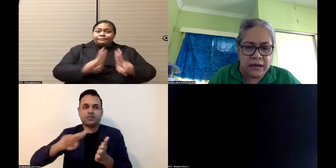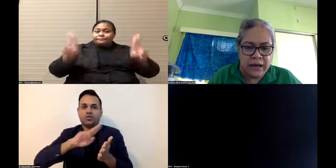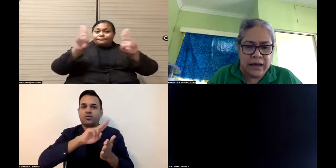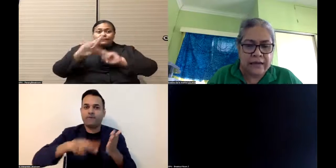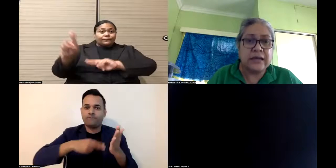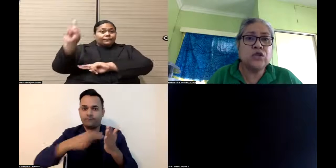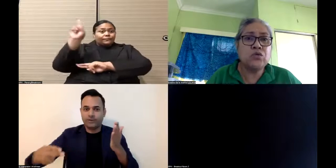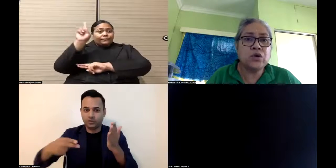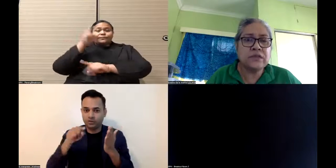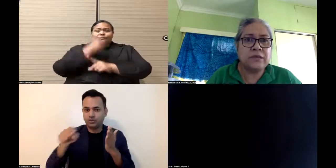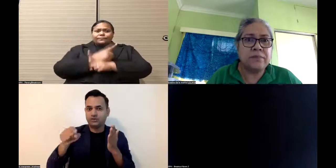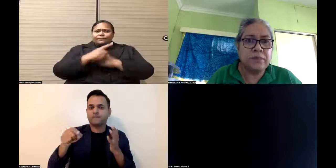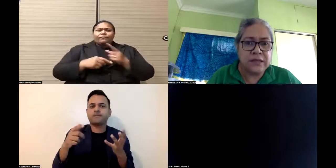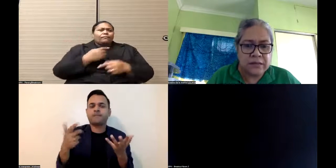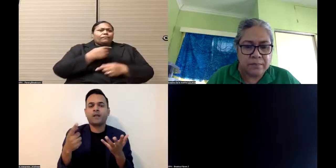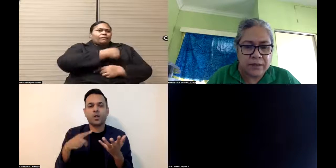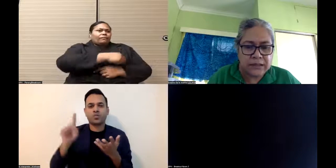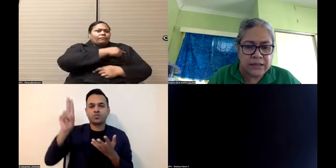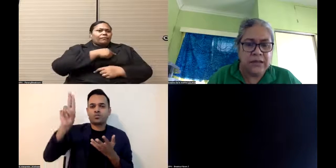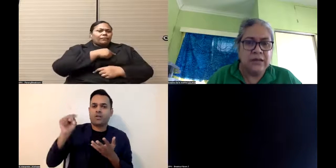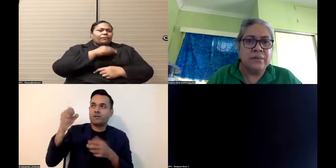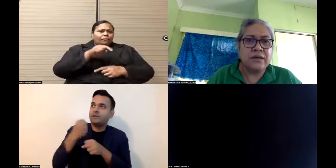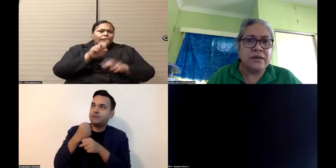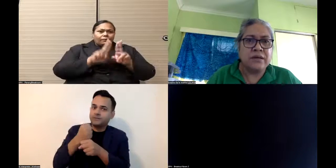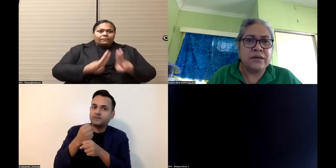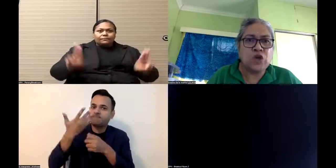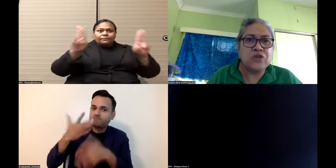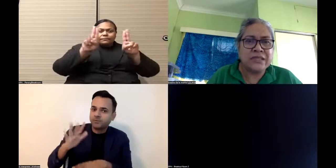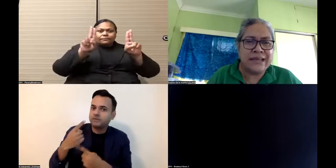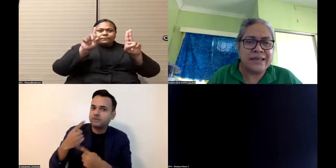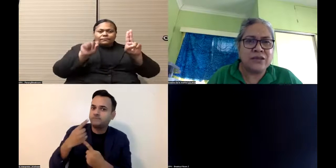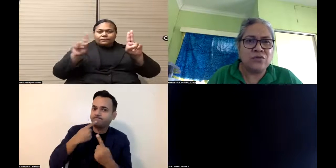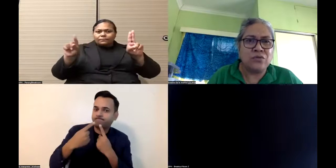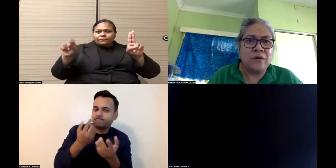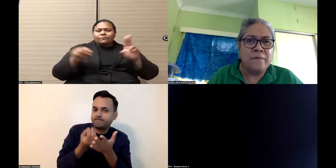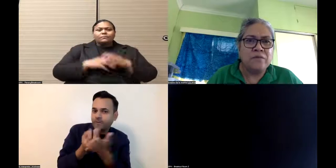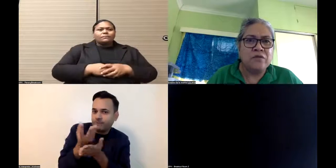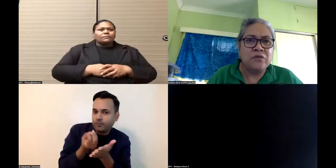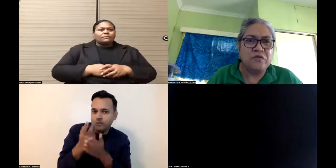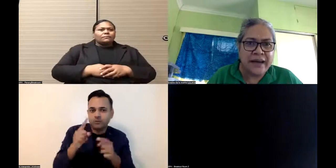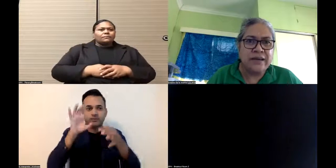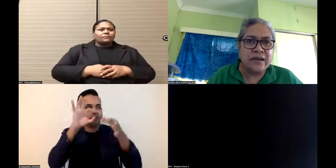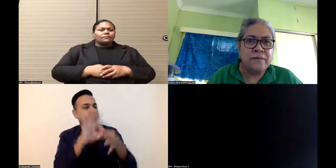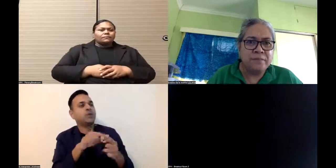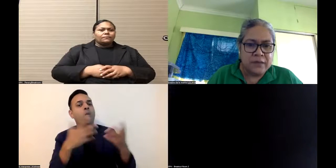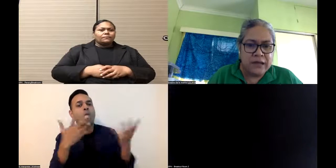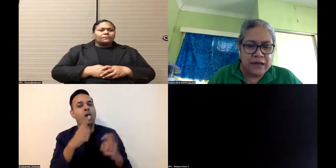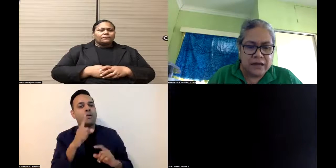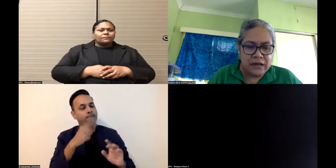had had leaned towards people with disability, but if it's not translated to